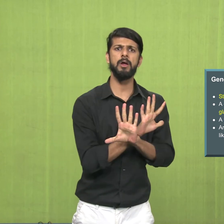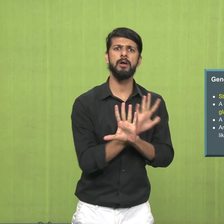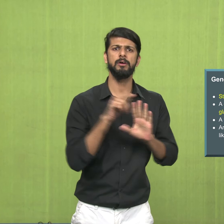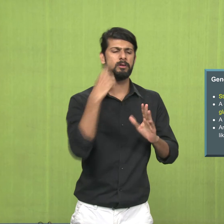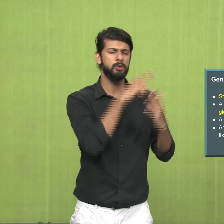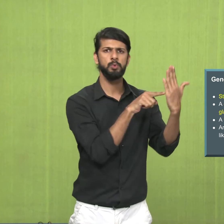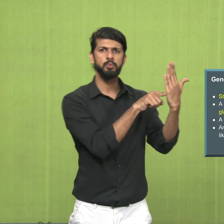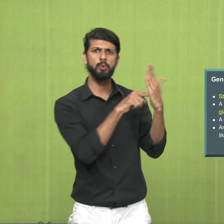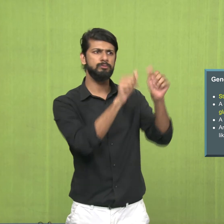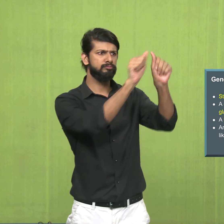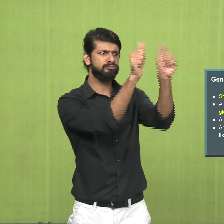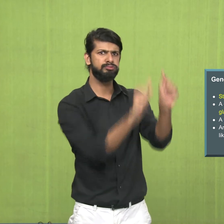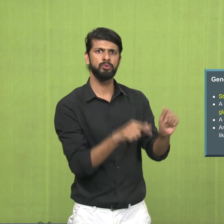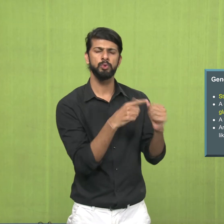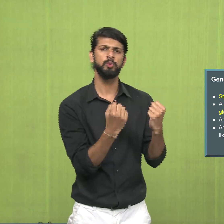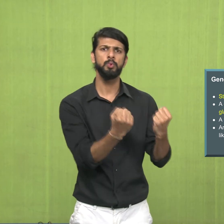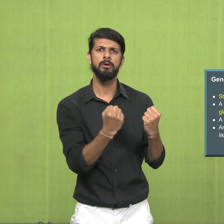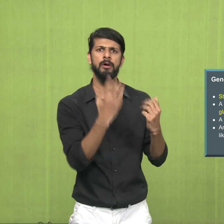figure of a magician with a flowing beard.